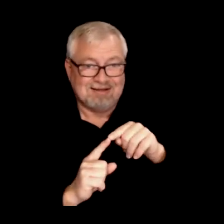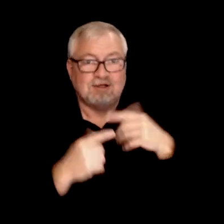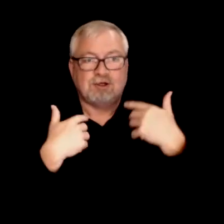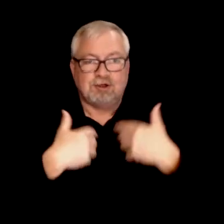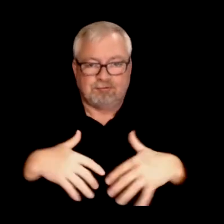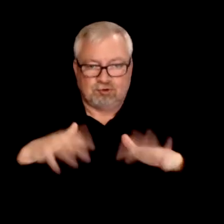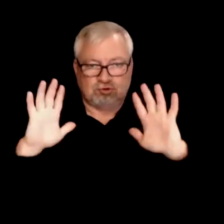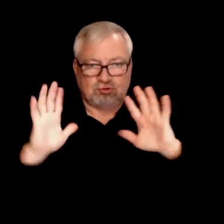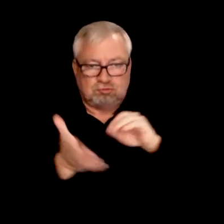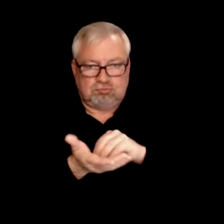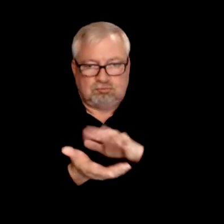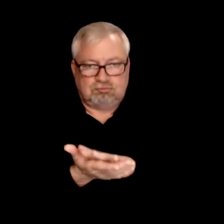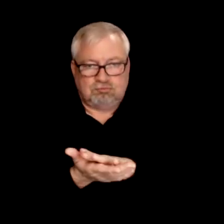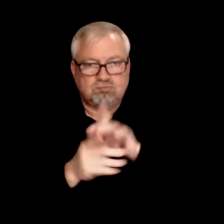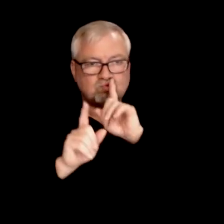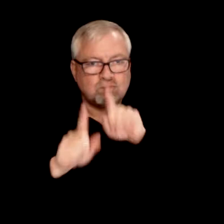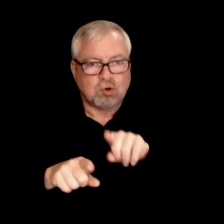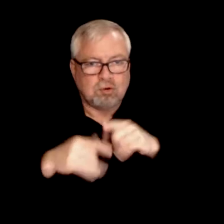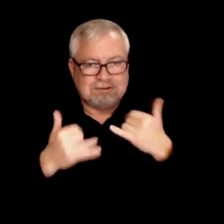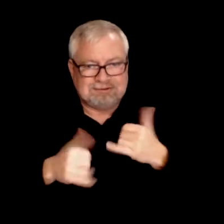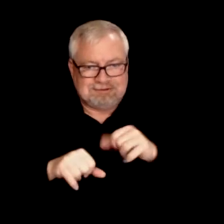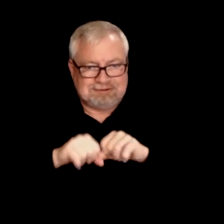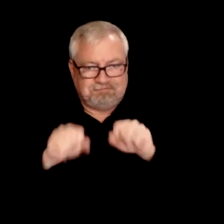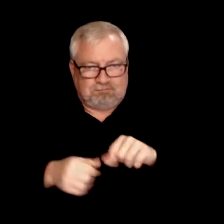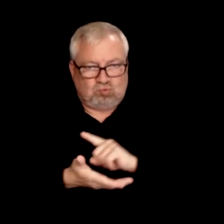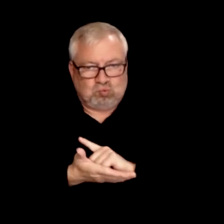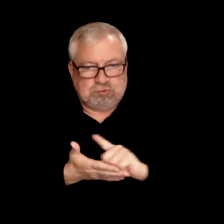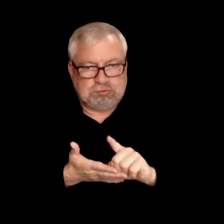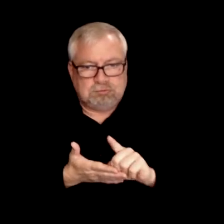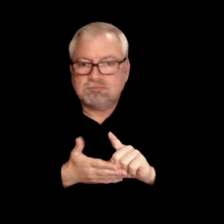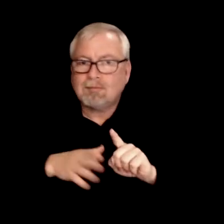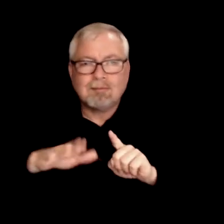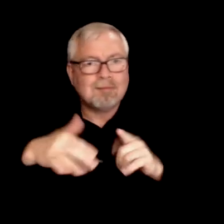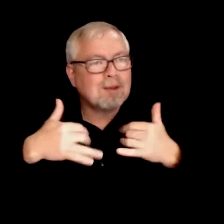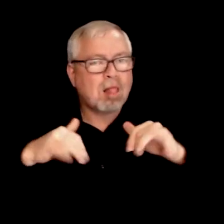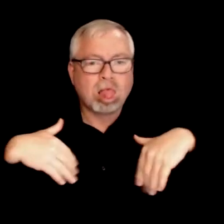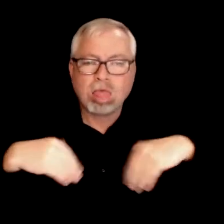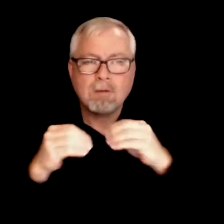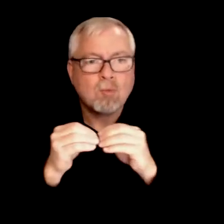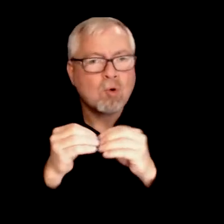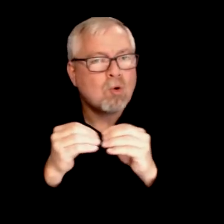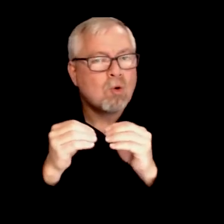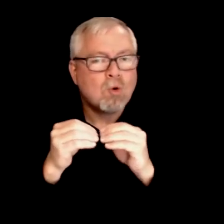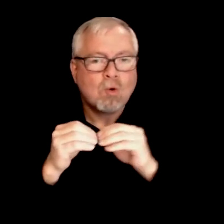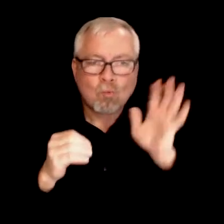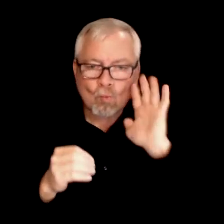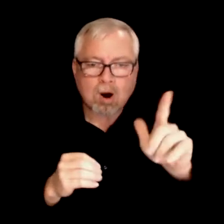more doses are being administered every day in the state, and we have preliminary data that